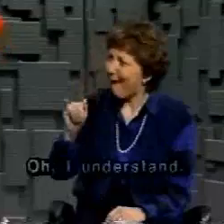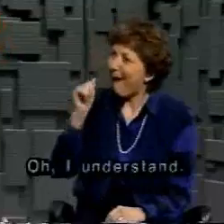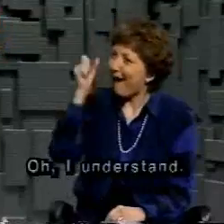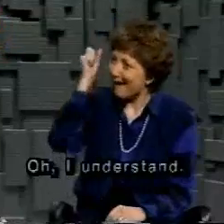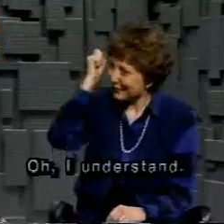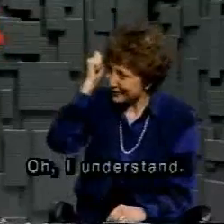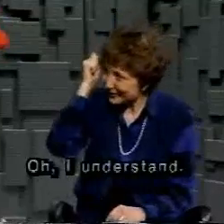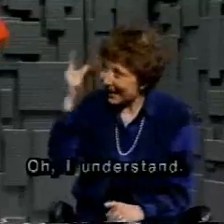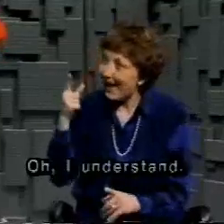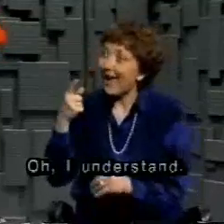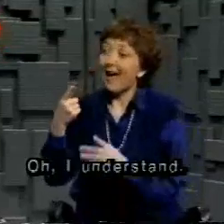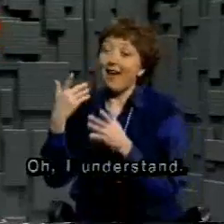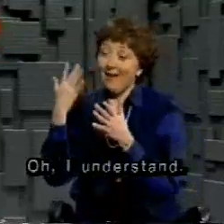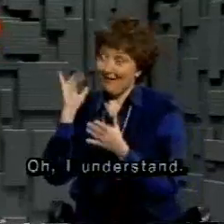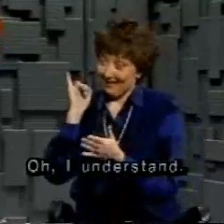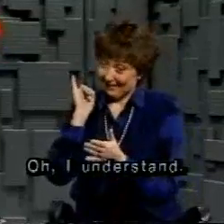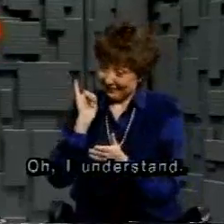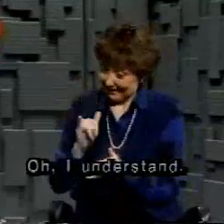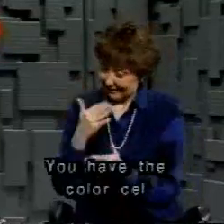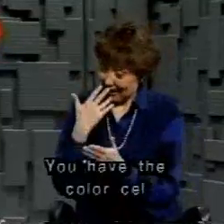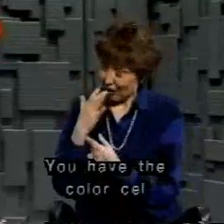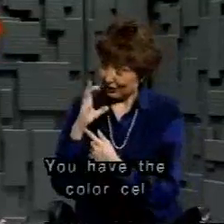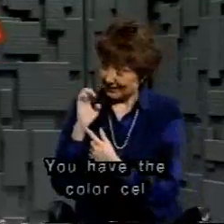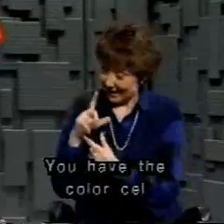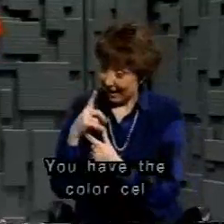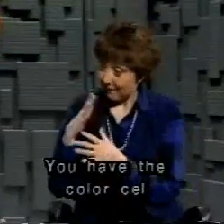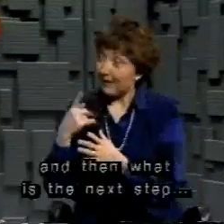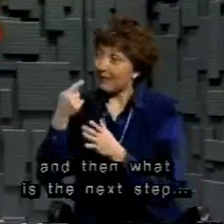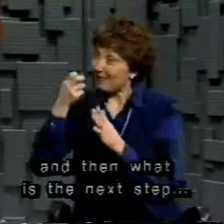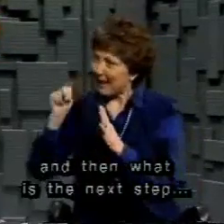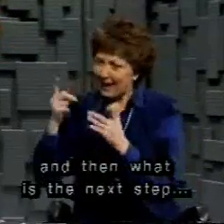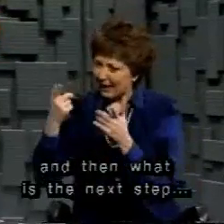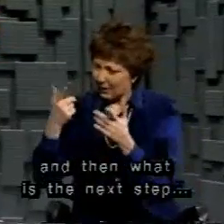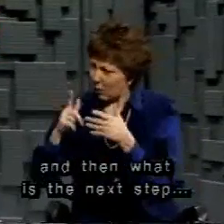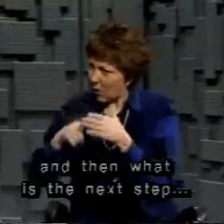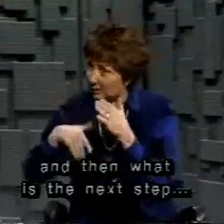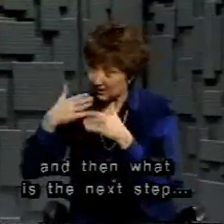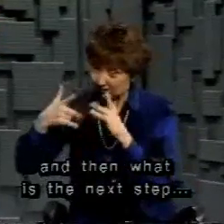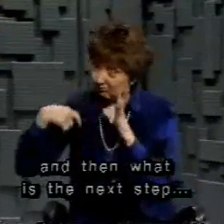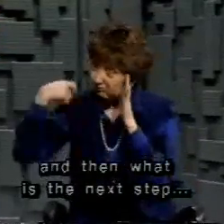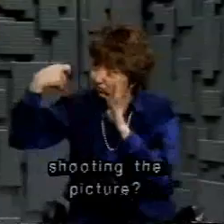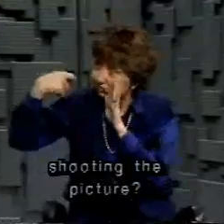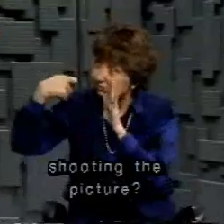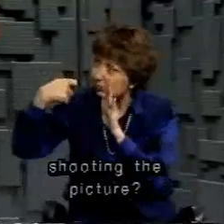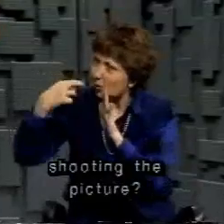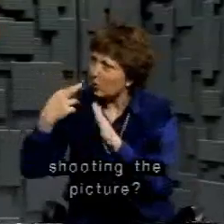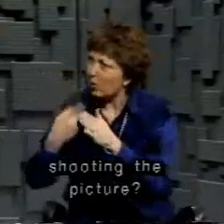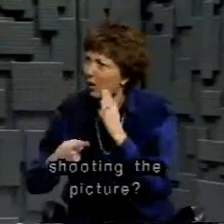Oh, I understand. You have the color cell, and then what is the next step? Shooting the picture? How do you do